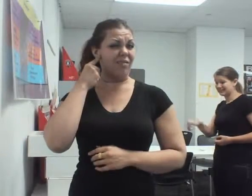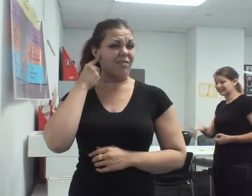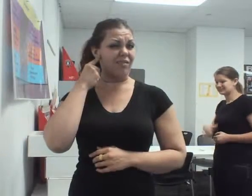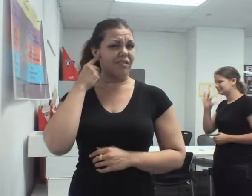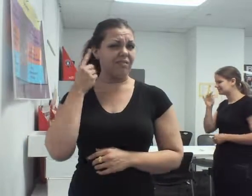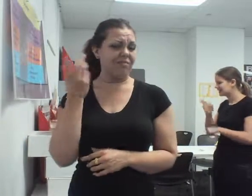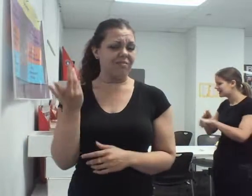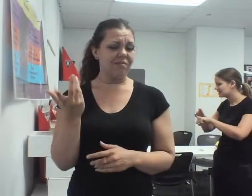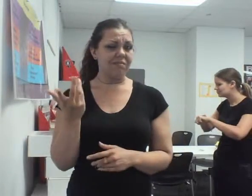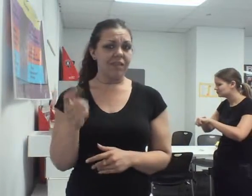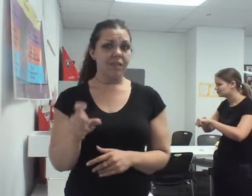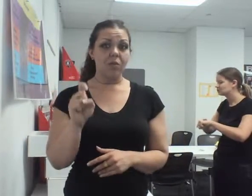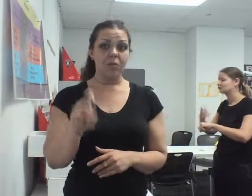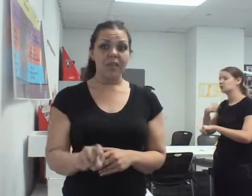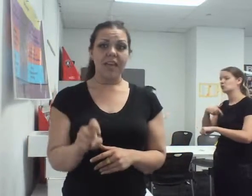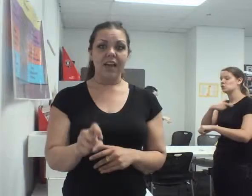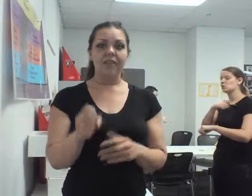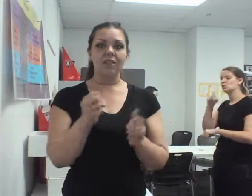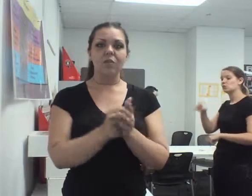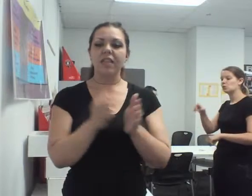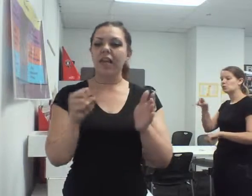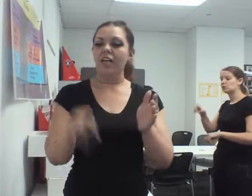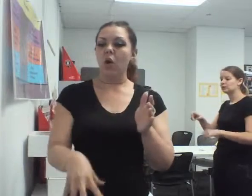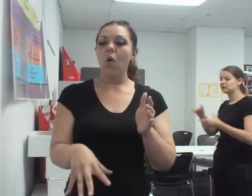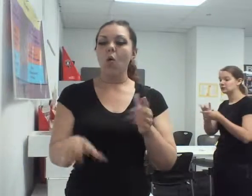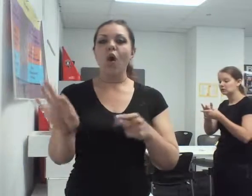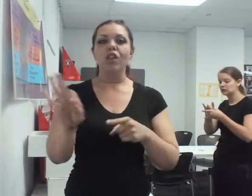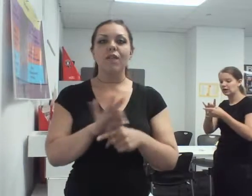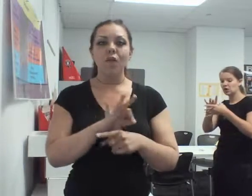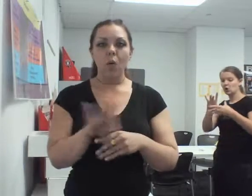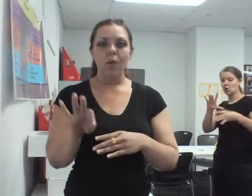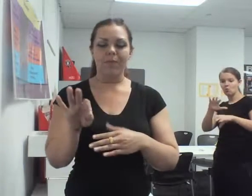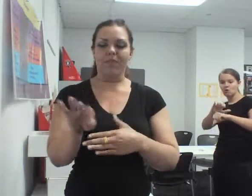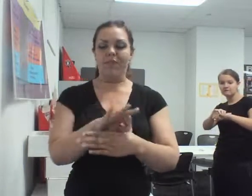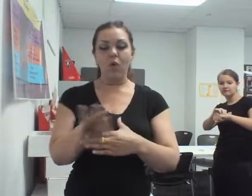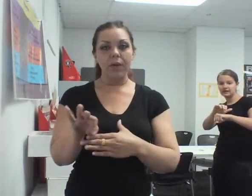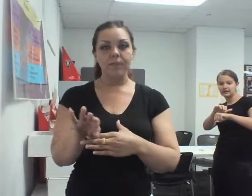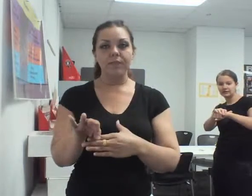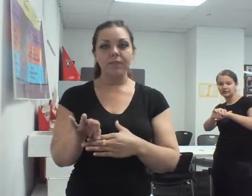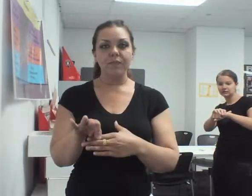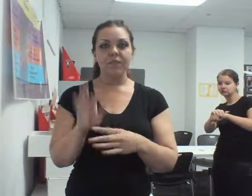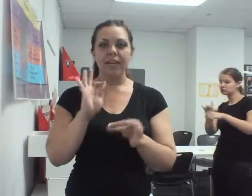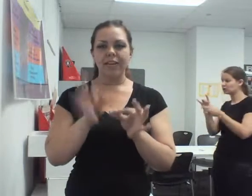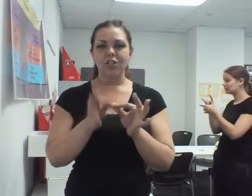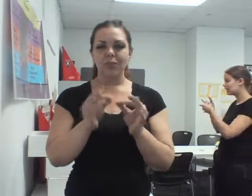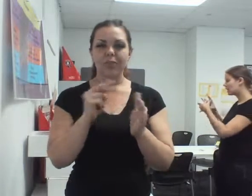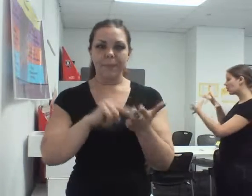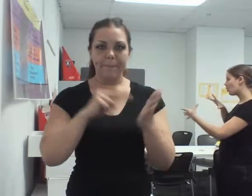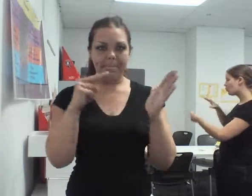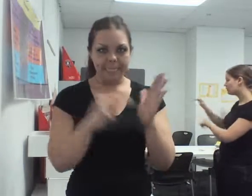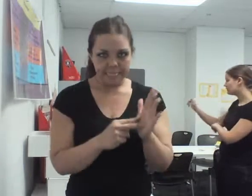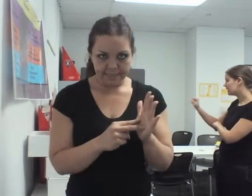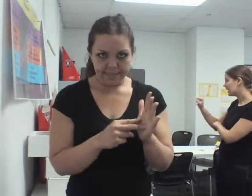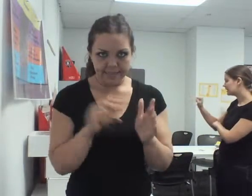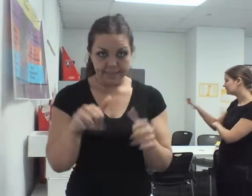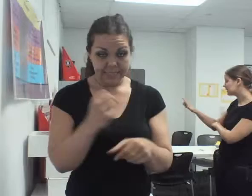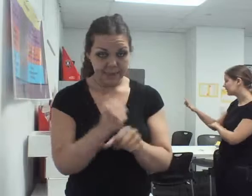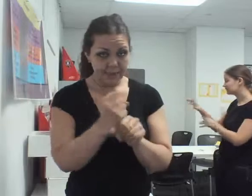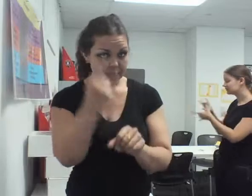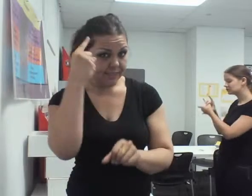to let go of the form and interpret the meaning. Does that make sense? Everybody got